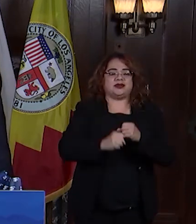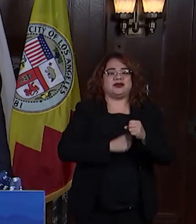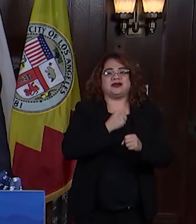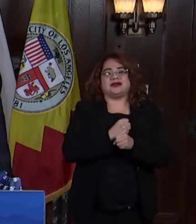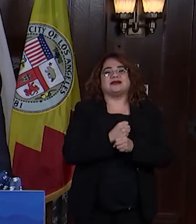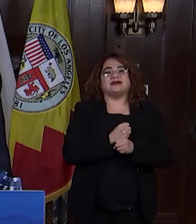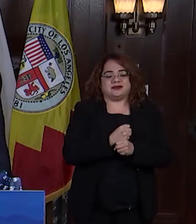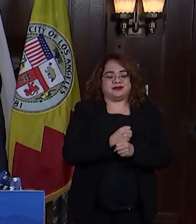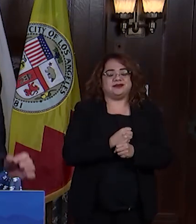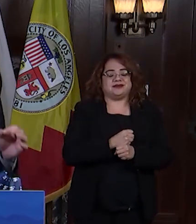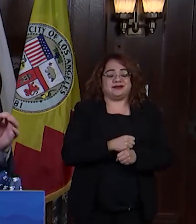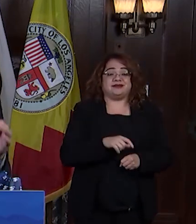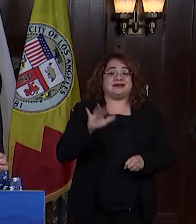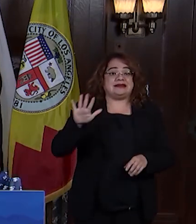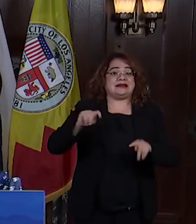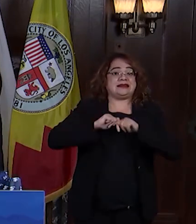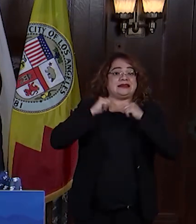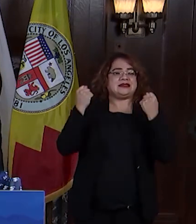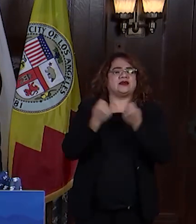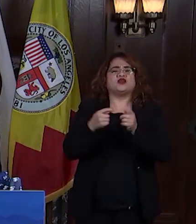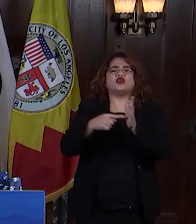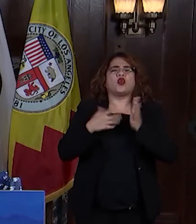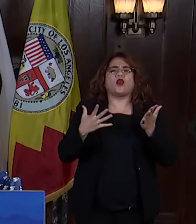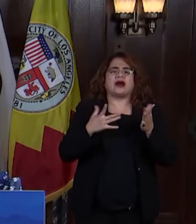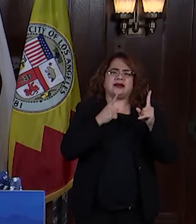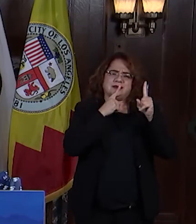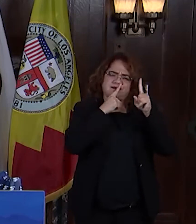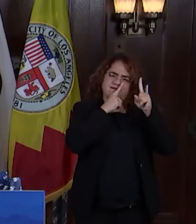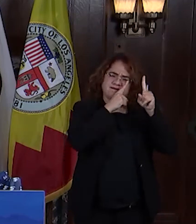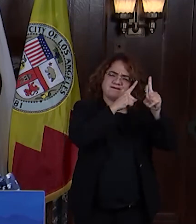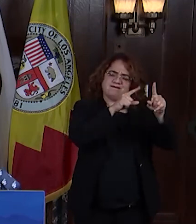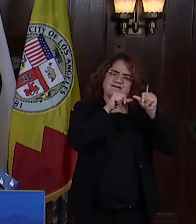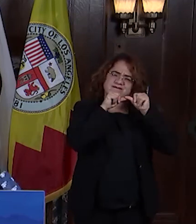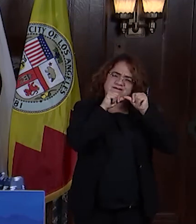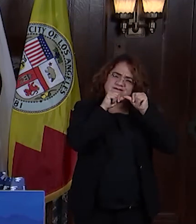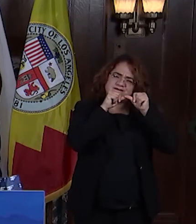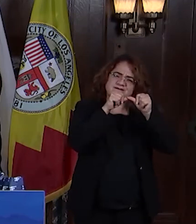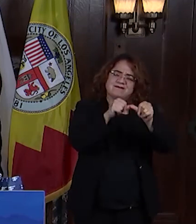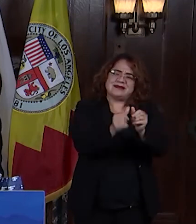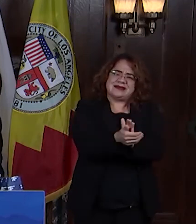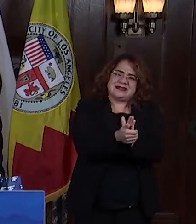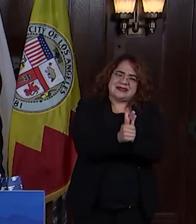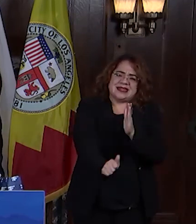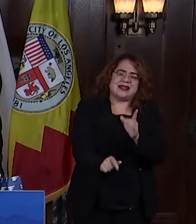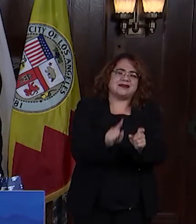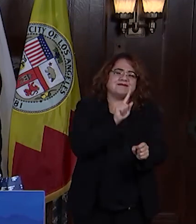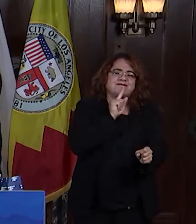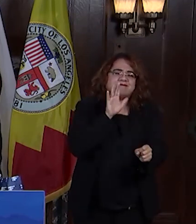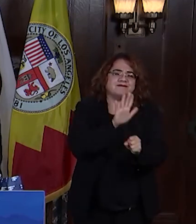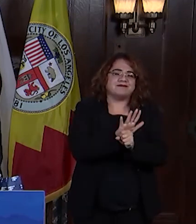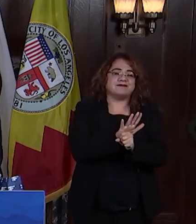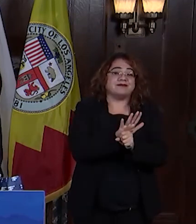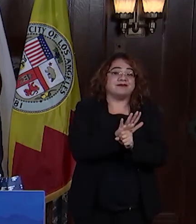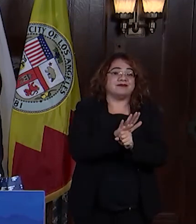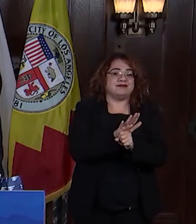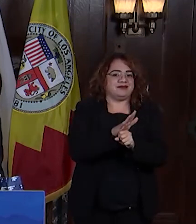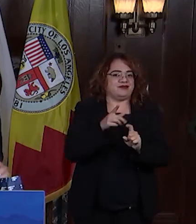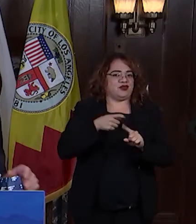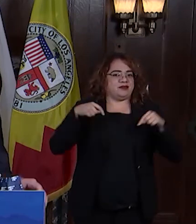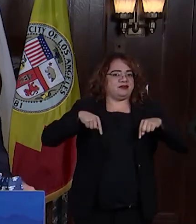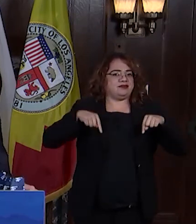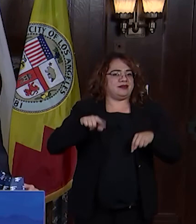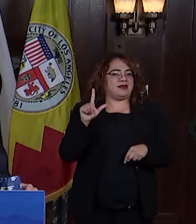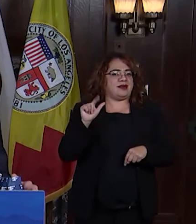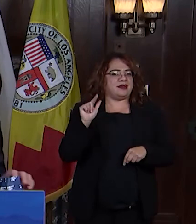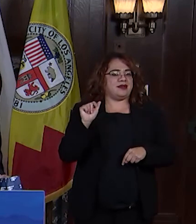nos ha mostrado la determinación, el talento y la dedicación de Los Ángeles. Entre